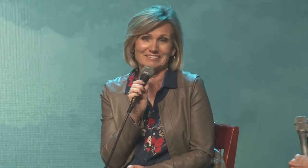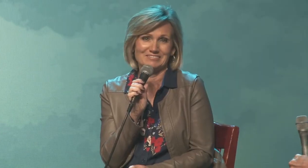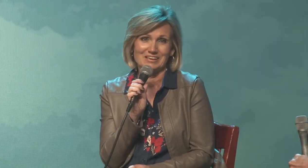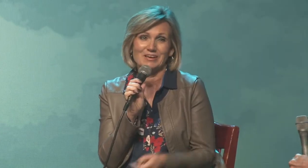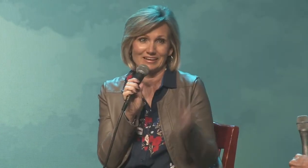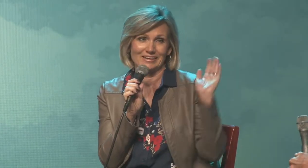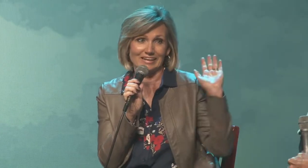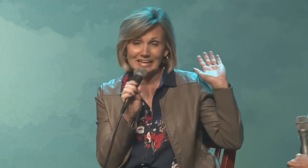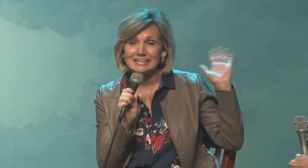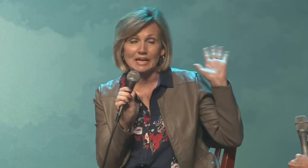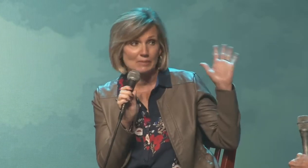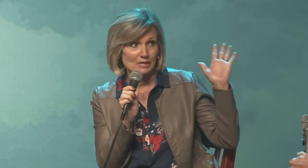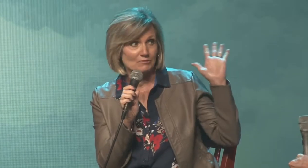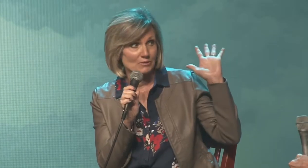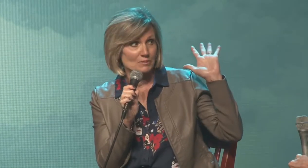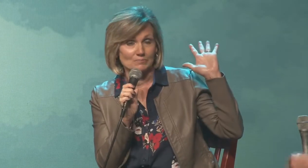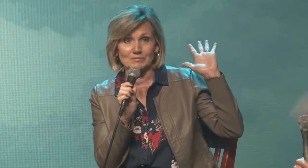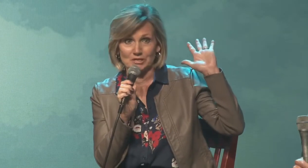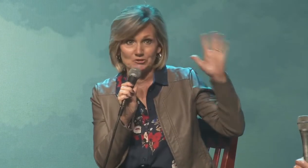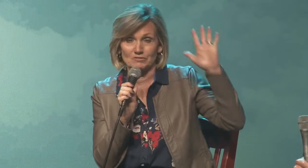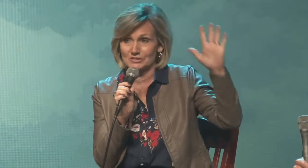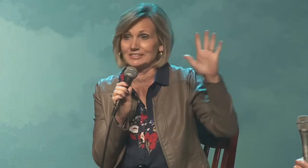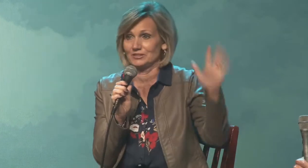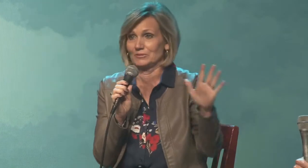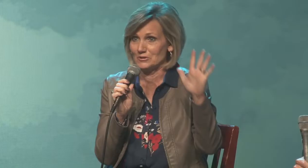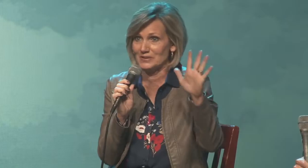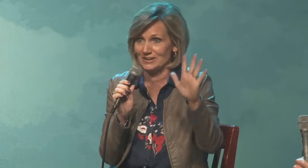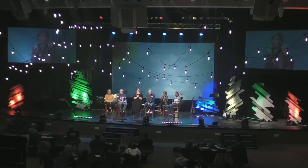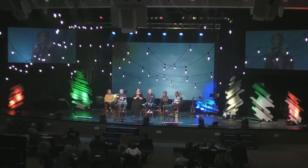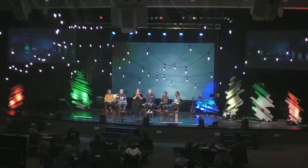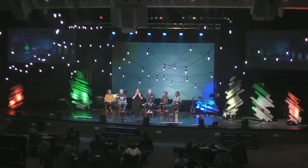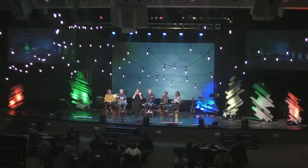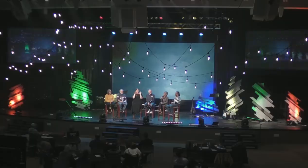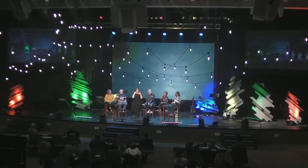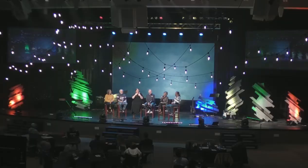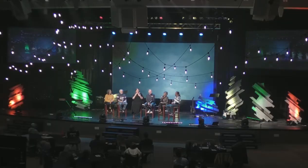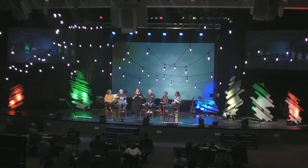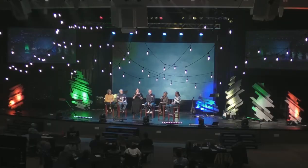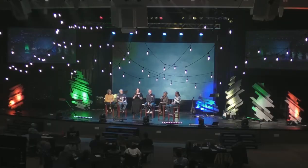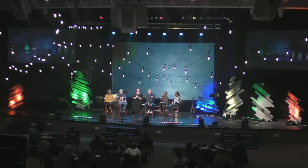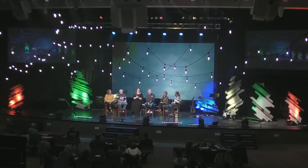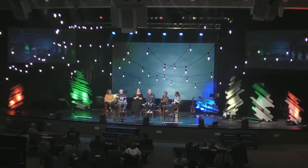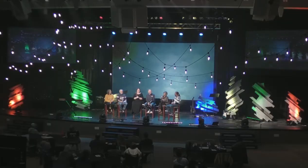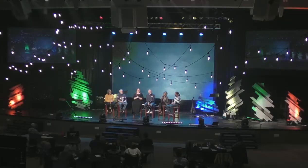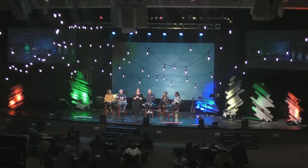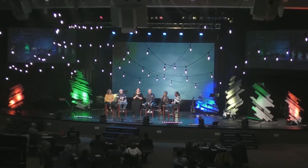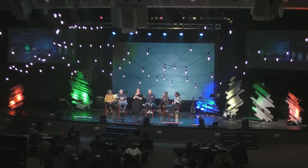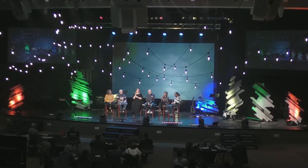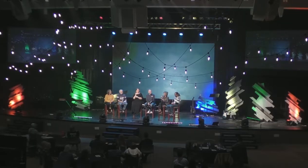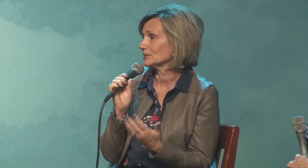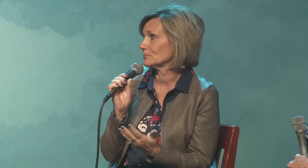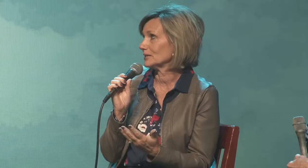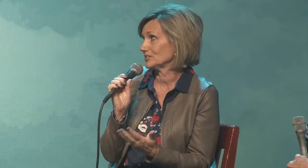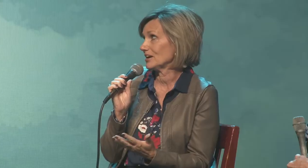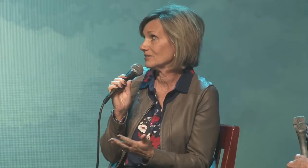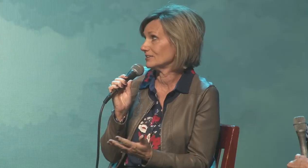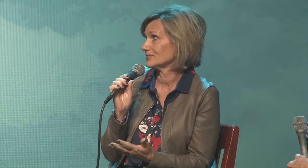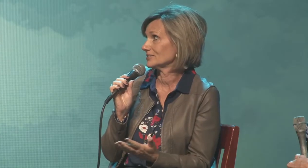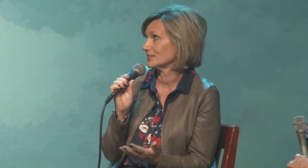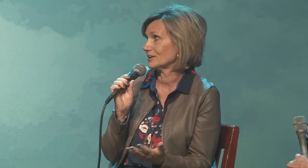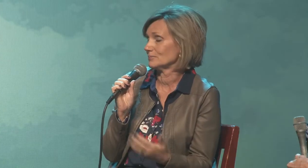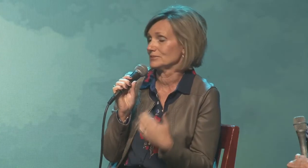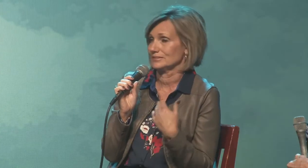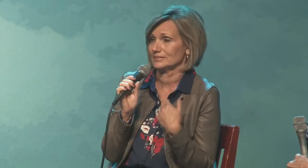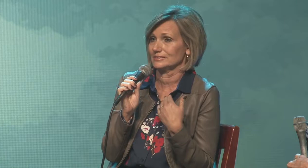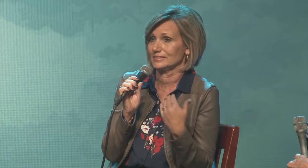right? Can I get an amen from the introverts in the room here, right? So it has definitely been a